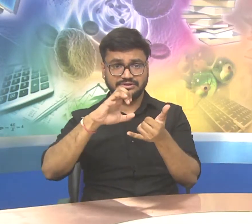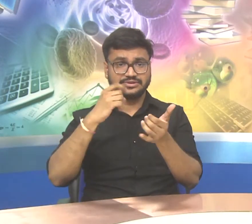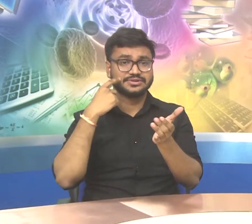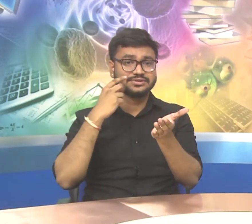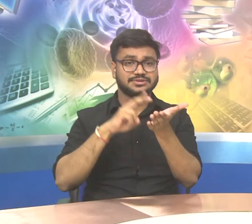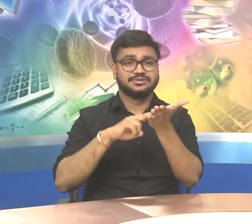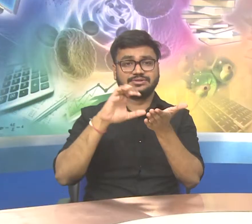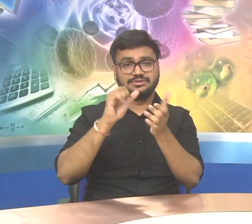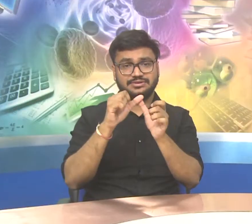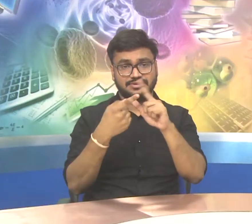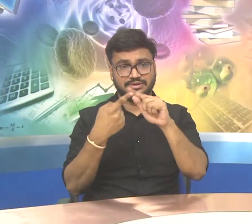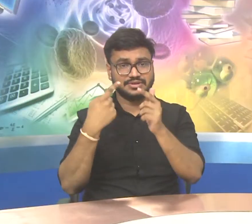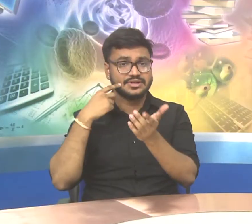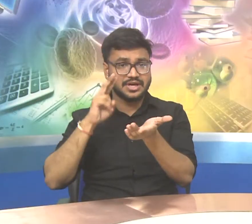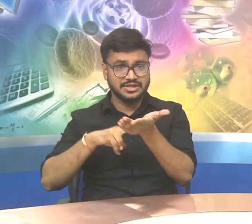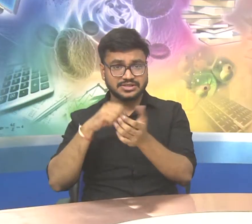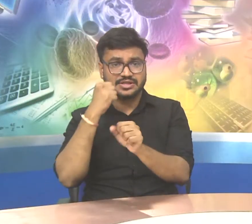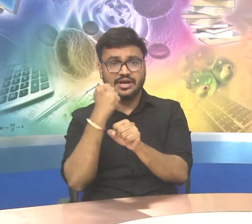First is fascinating.